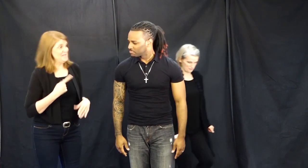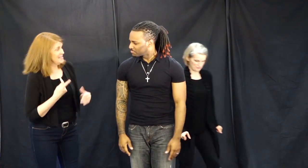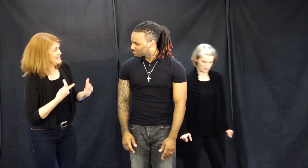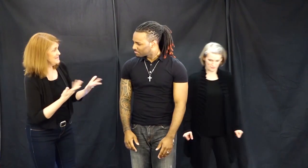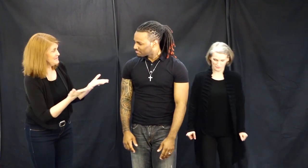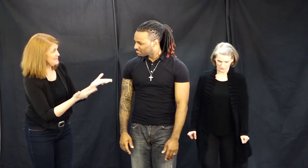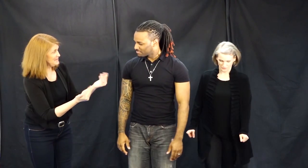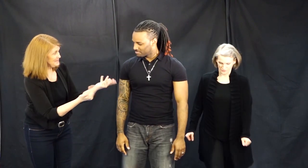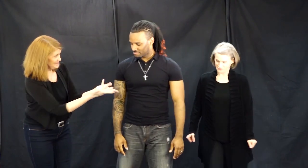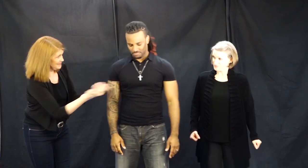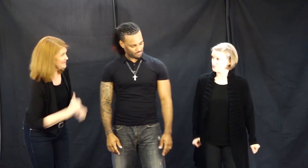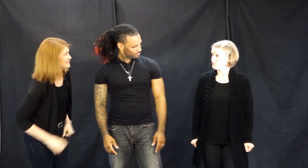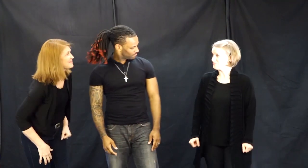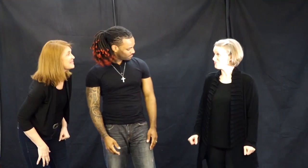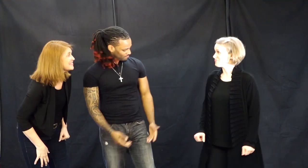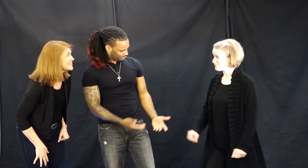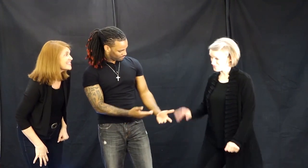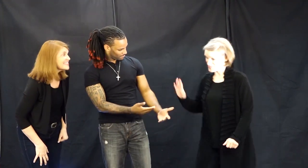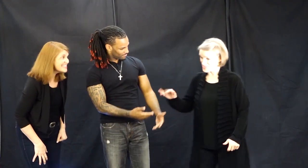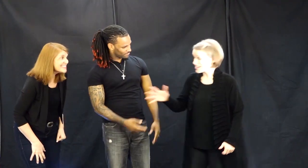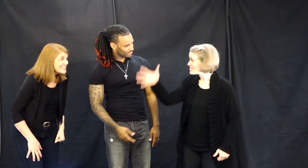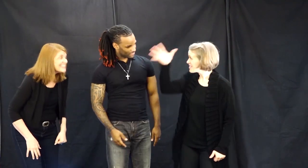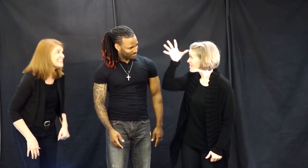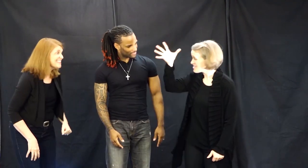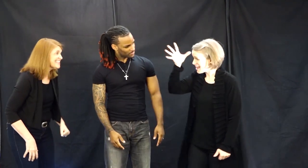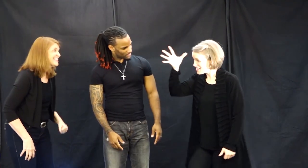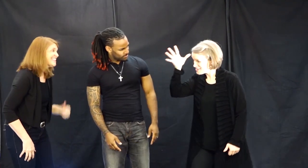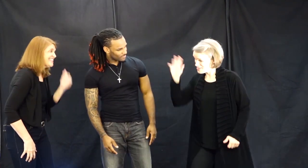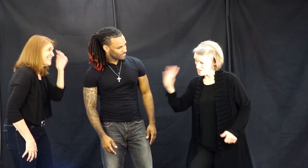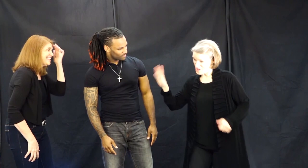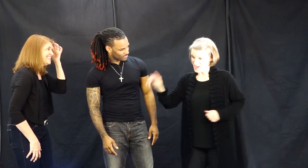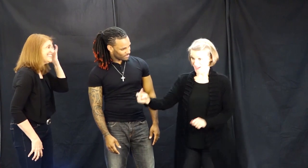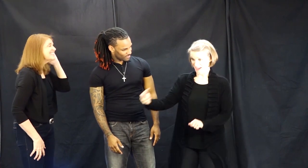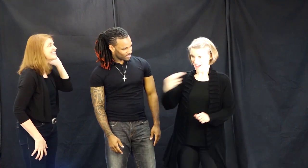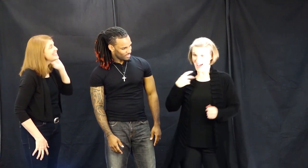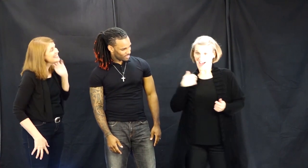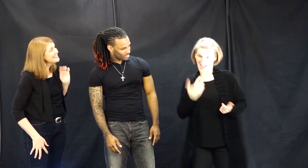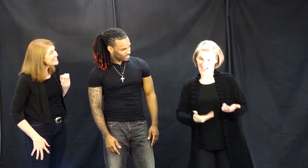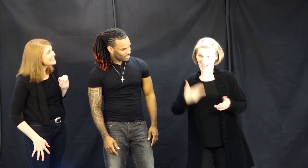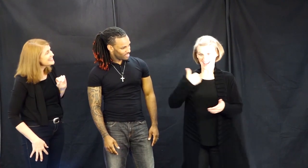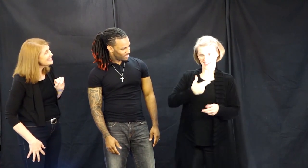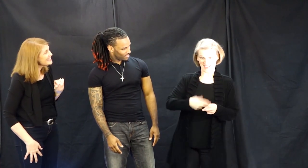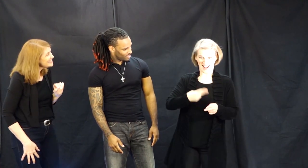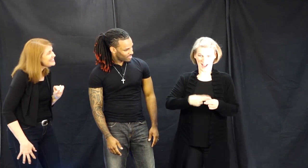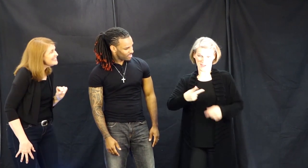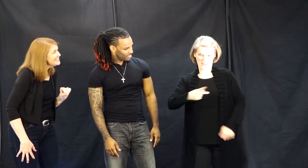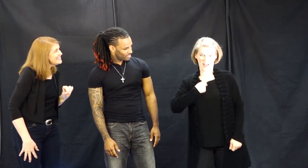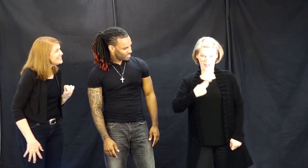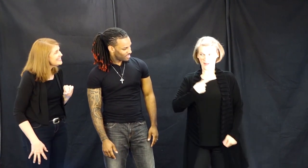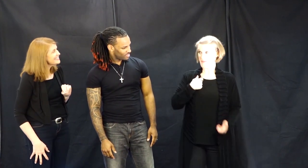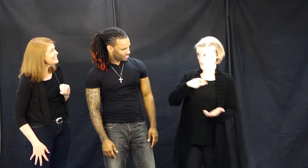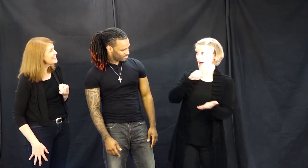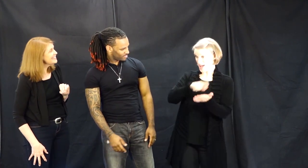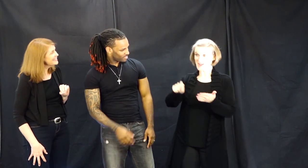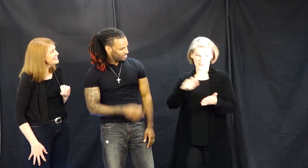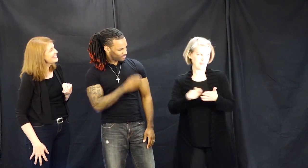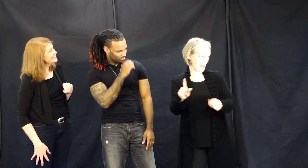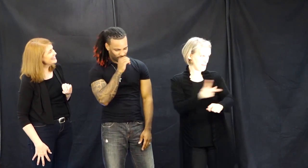Philip, take it away. Daddy, look, my name is Philip. I am a poet. I wrote